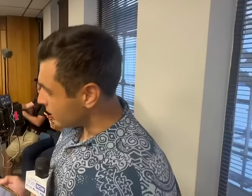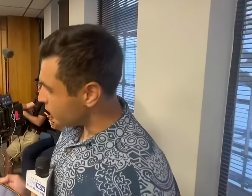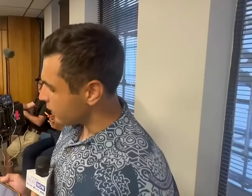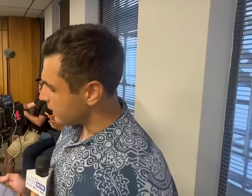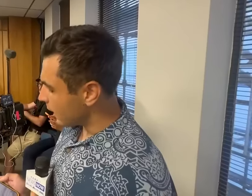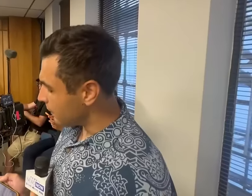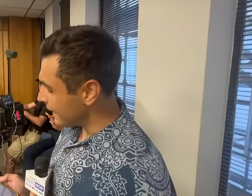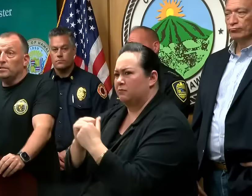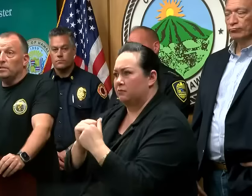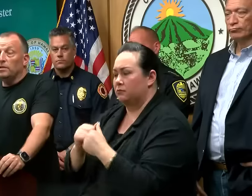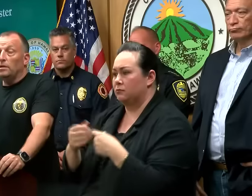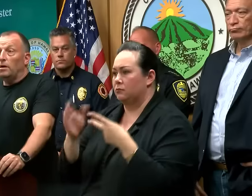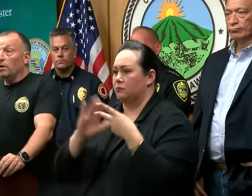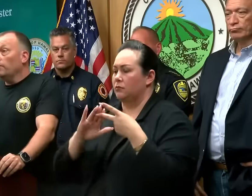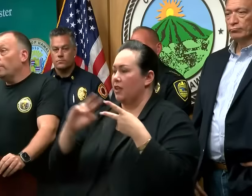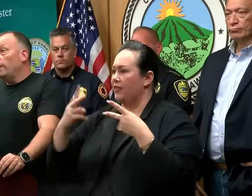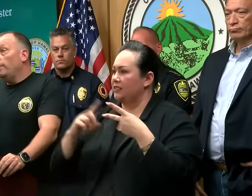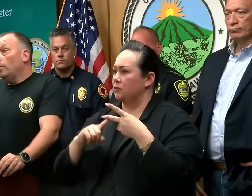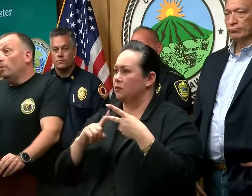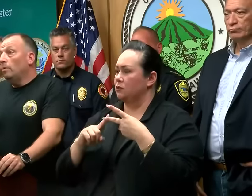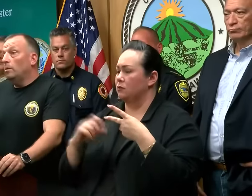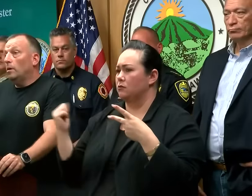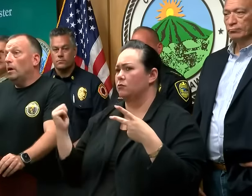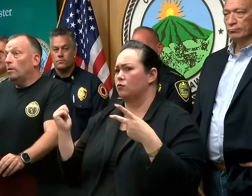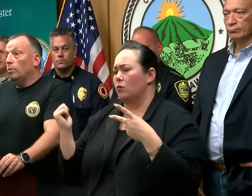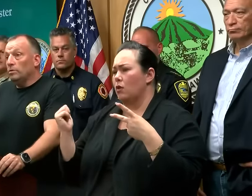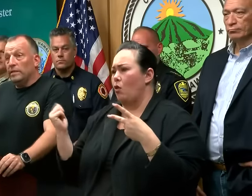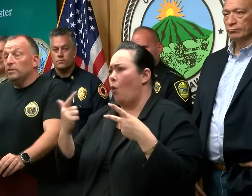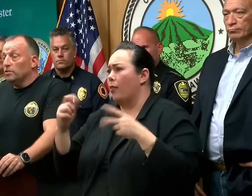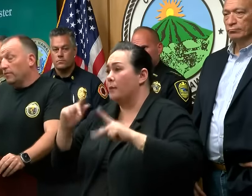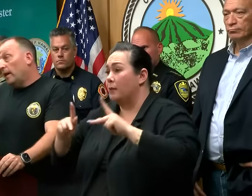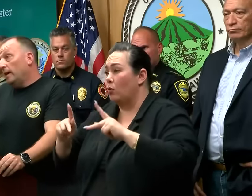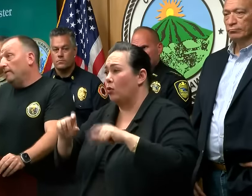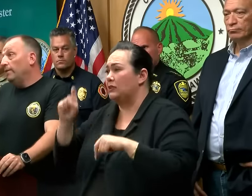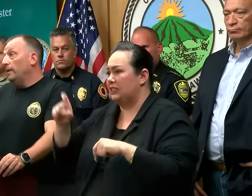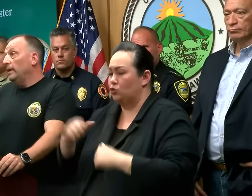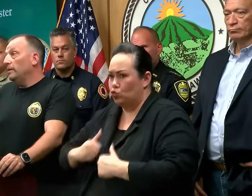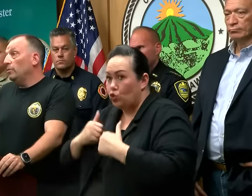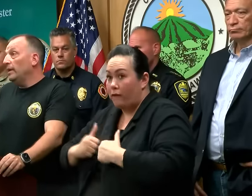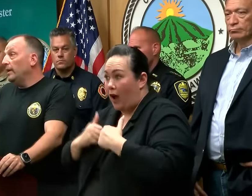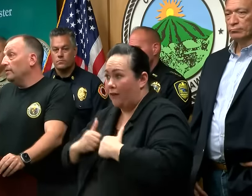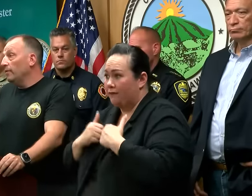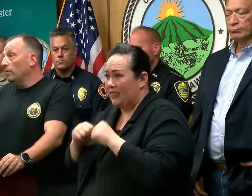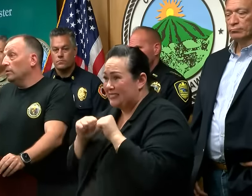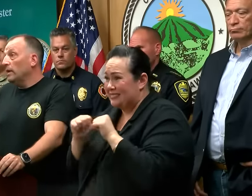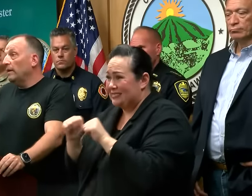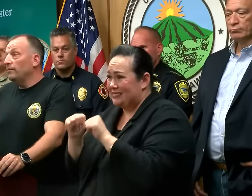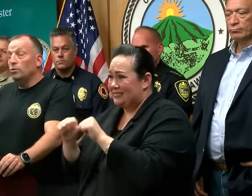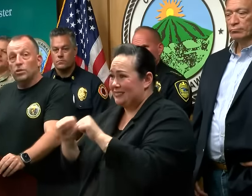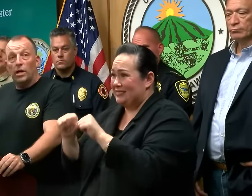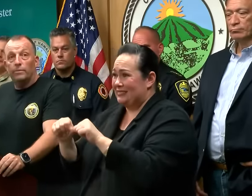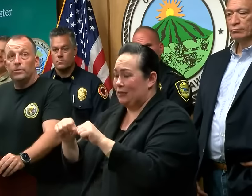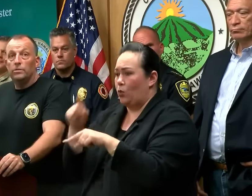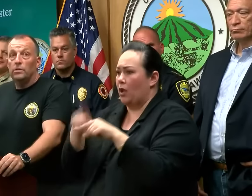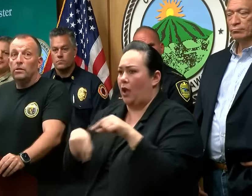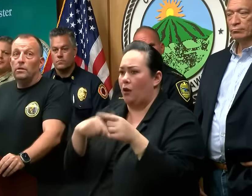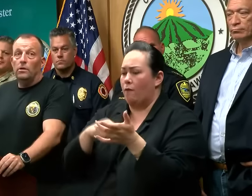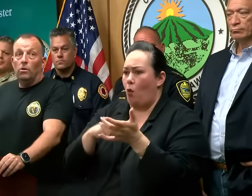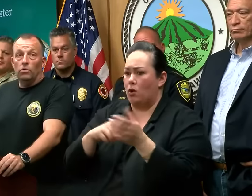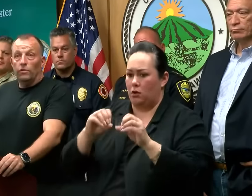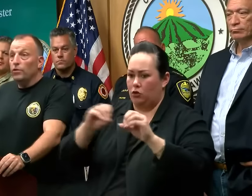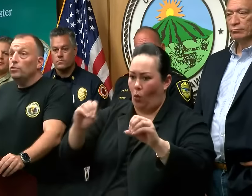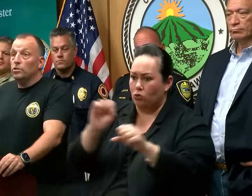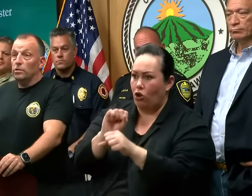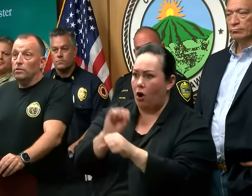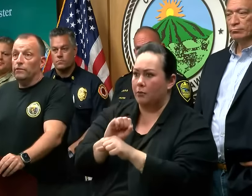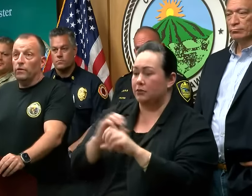to leave for the time being? All of our people will need to survive, and we can't afford to have no jobs